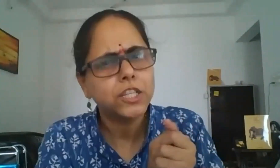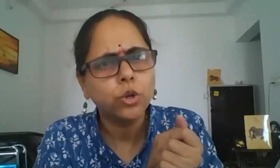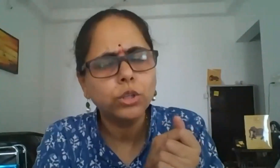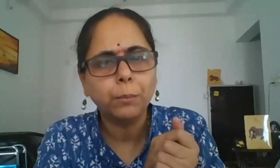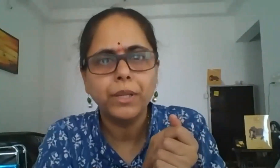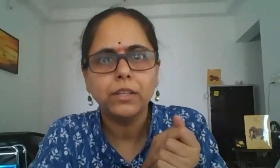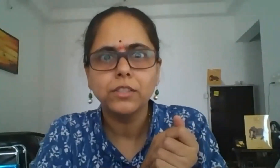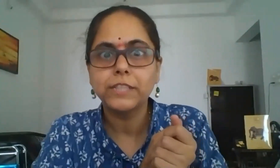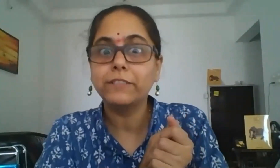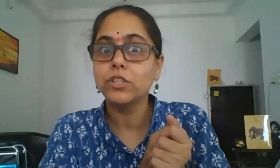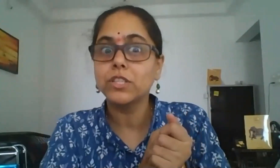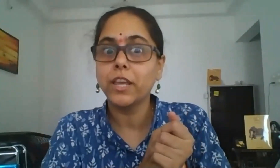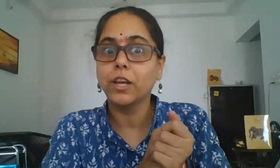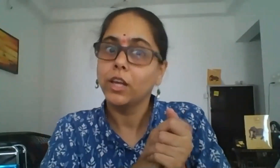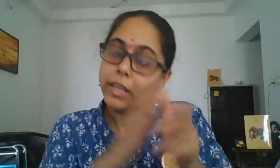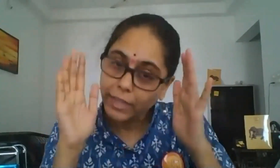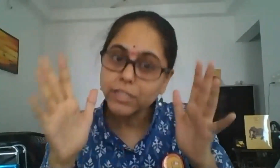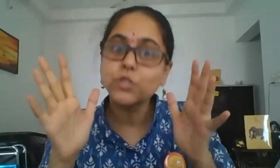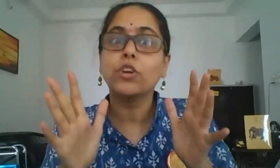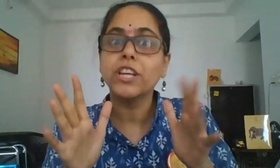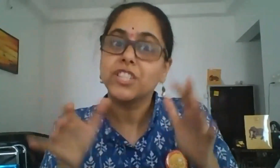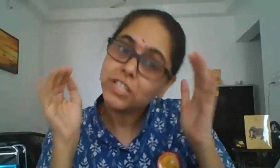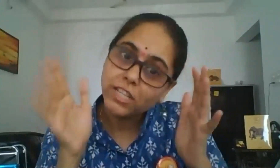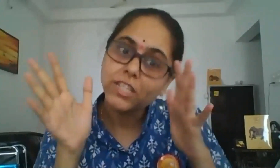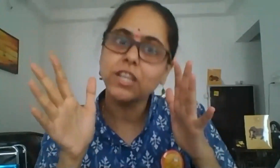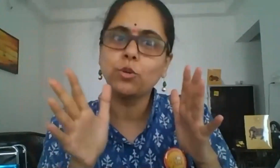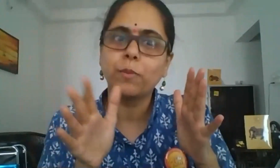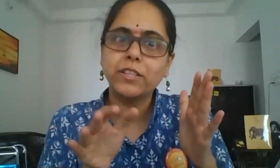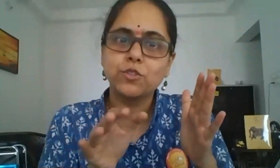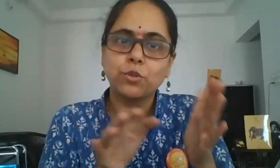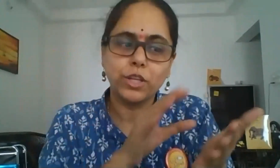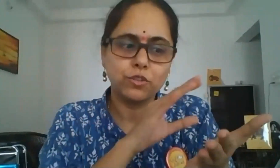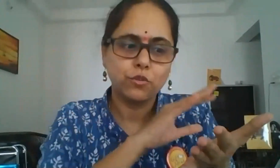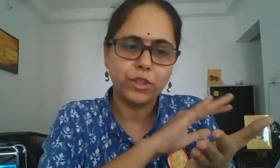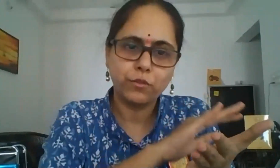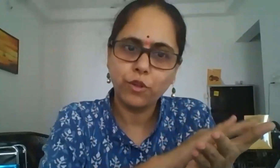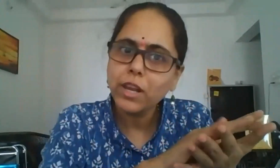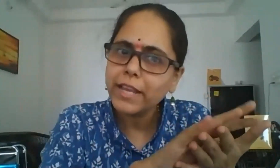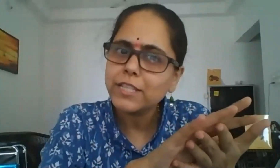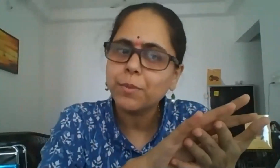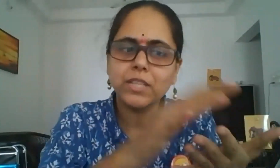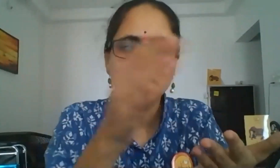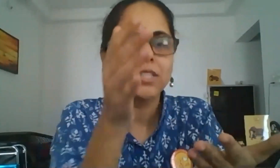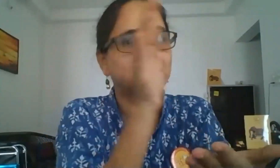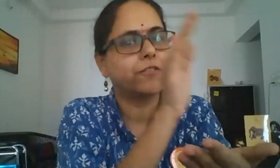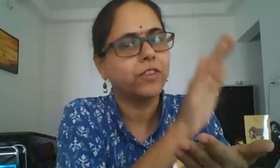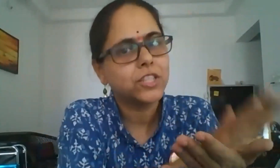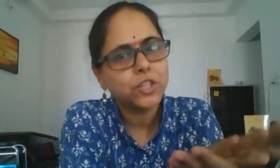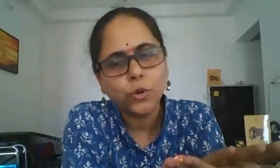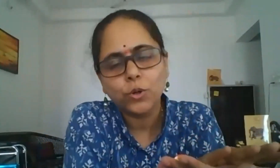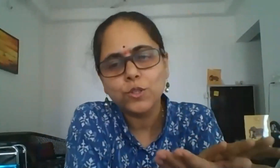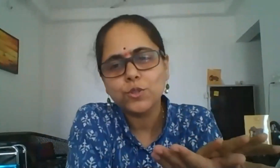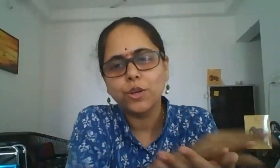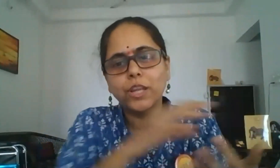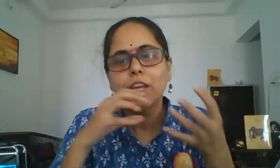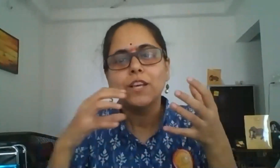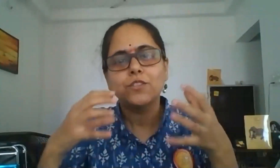know Tamil." She was like, "That's okay. She's listening to my story." So with full expressions, she finished the whole story. So